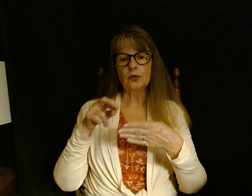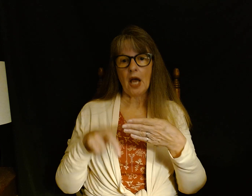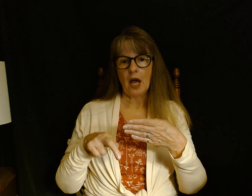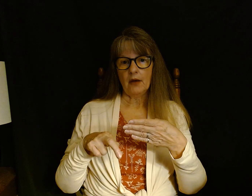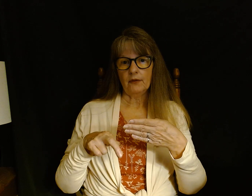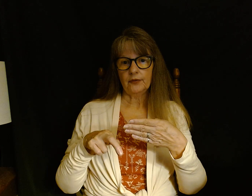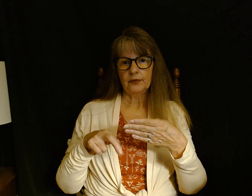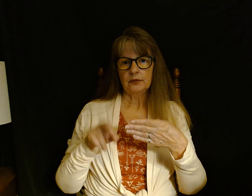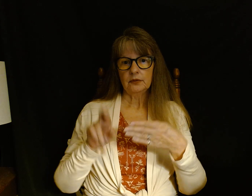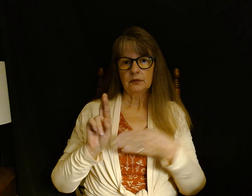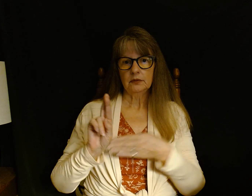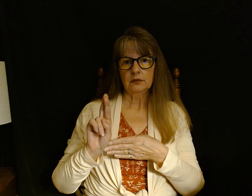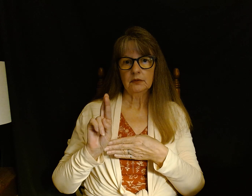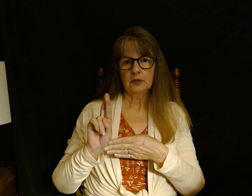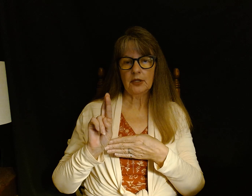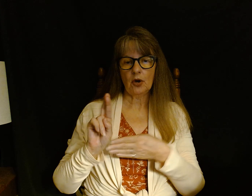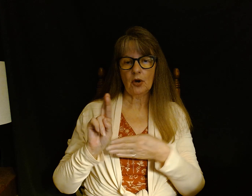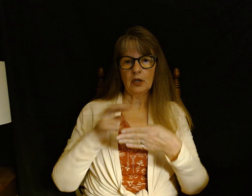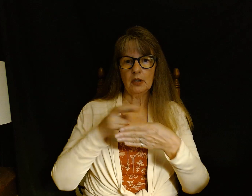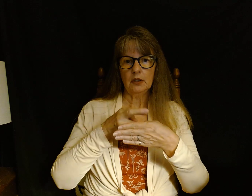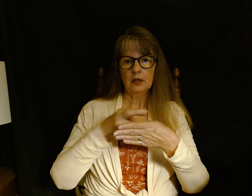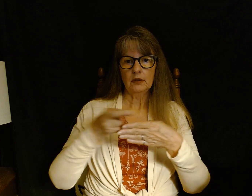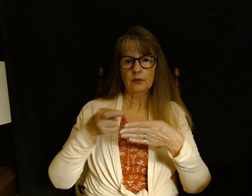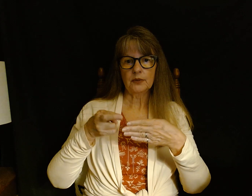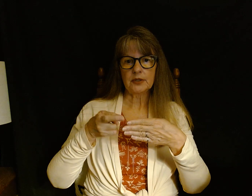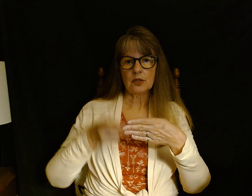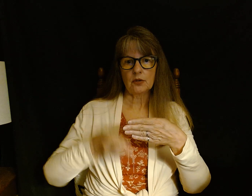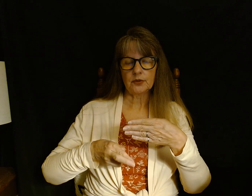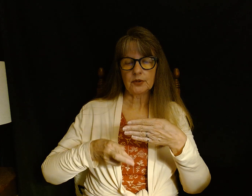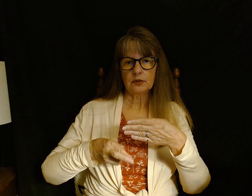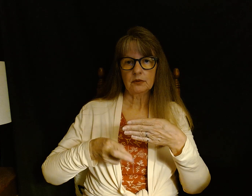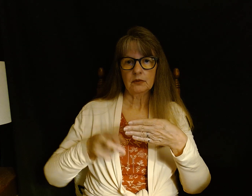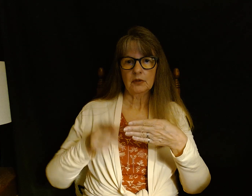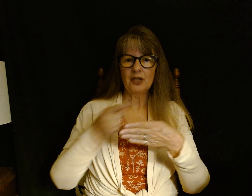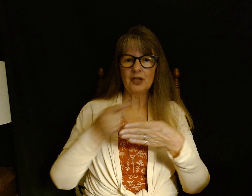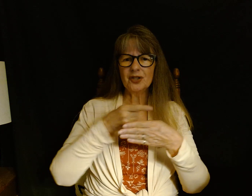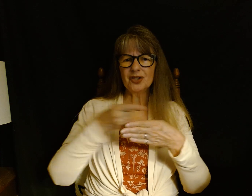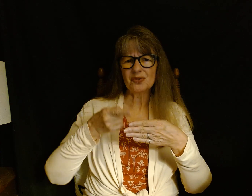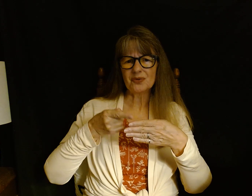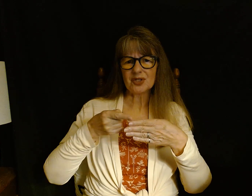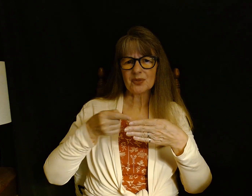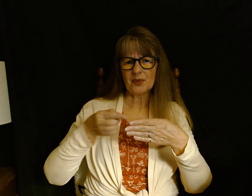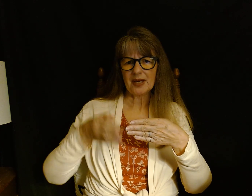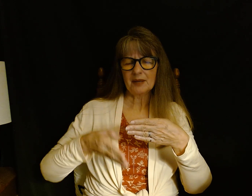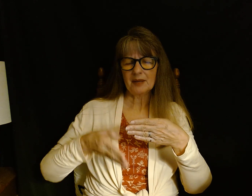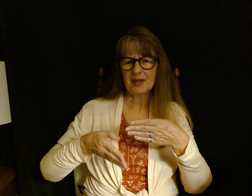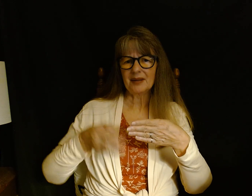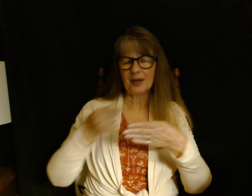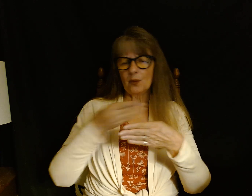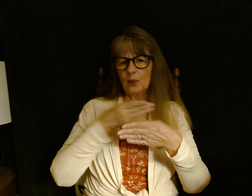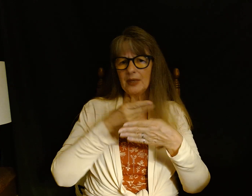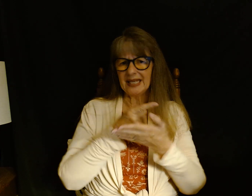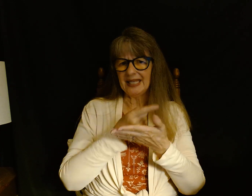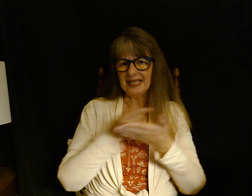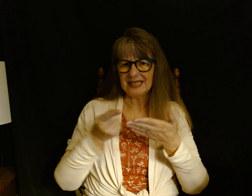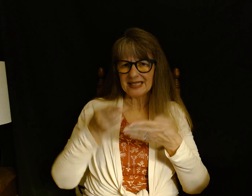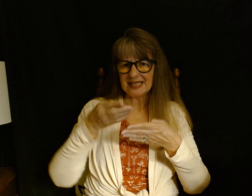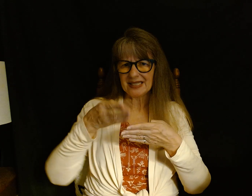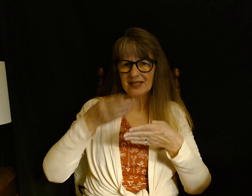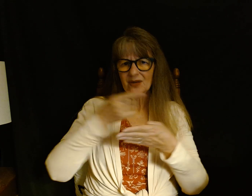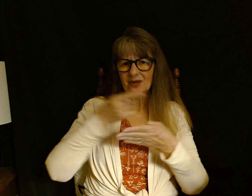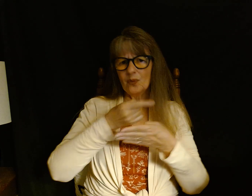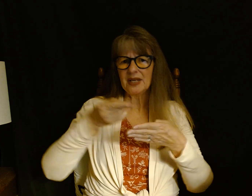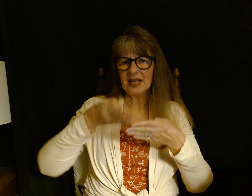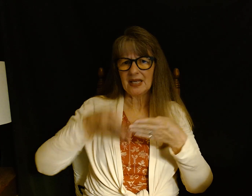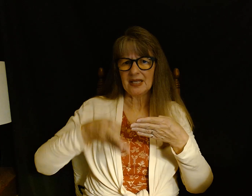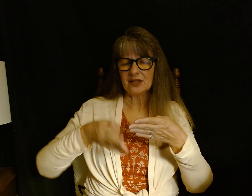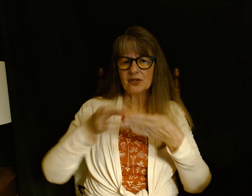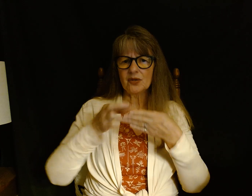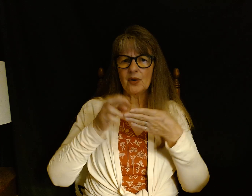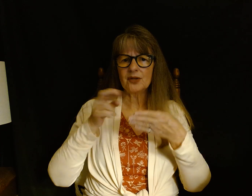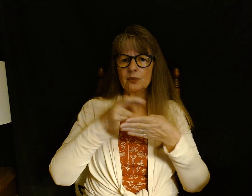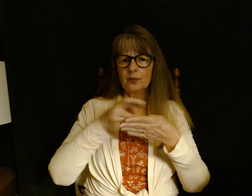of, an R result. And you could do this way. That's like weekend. So I do